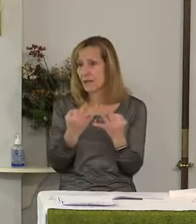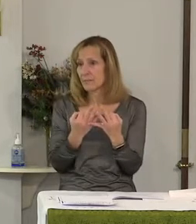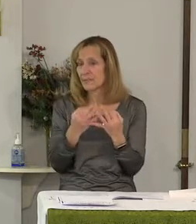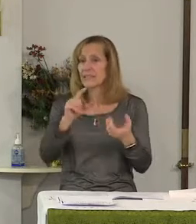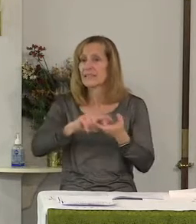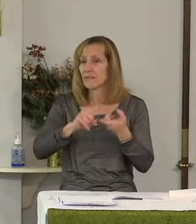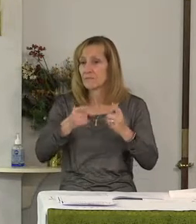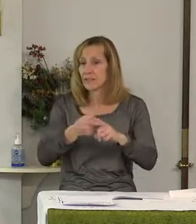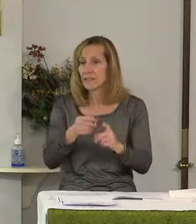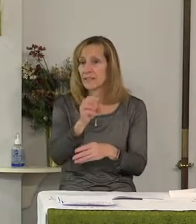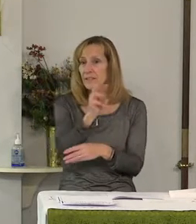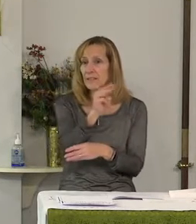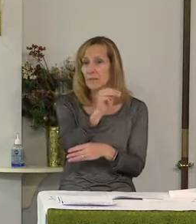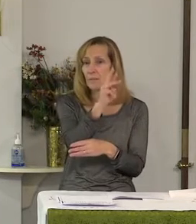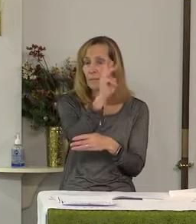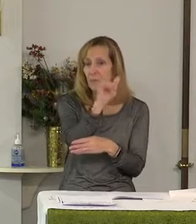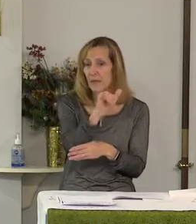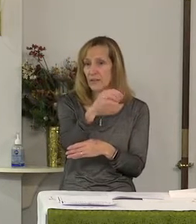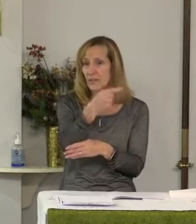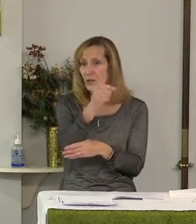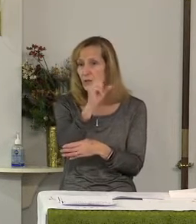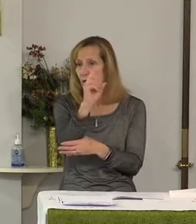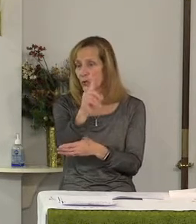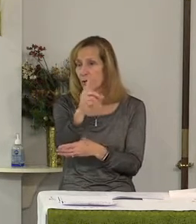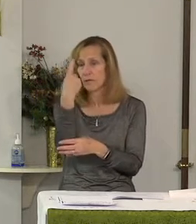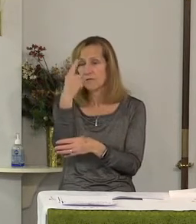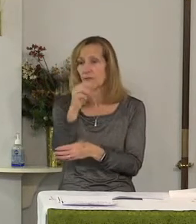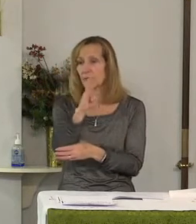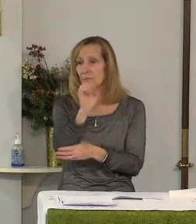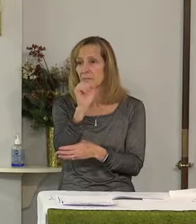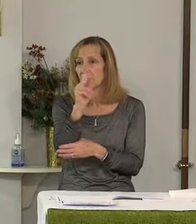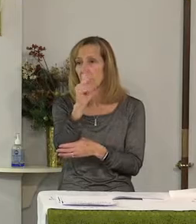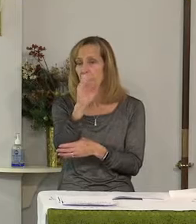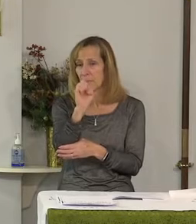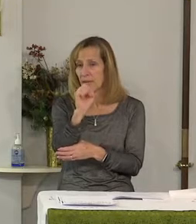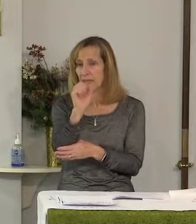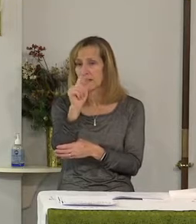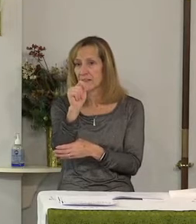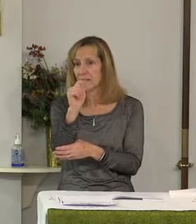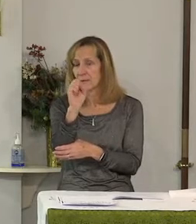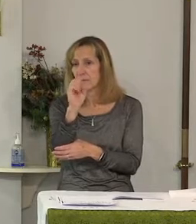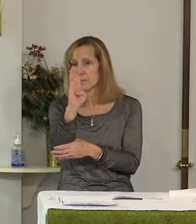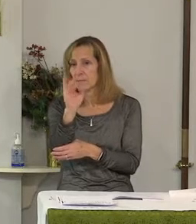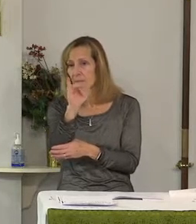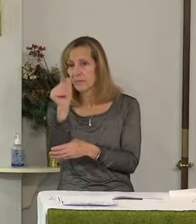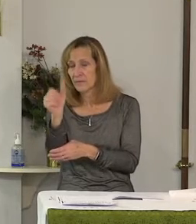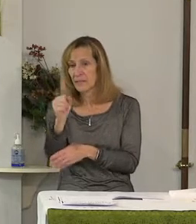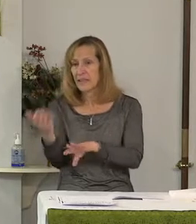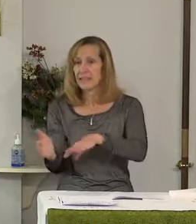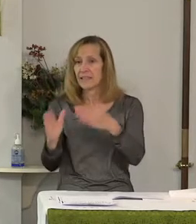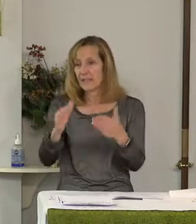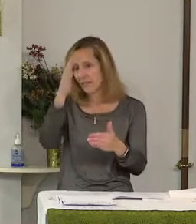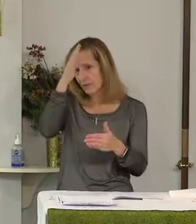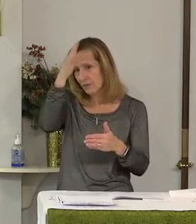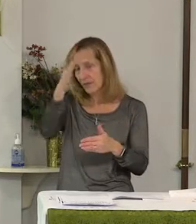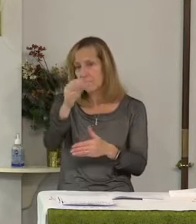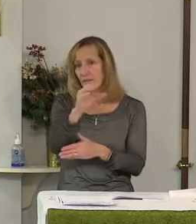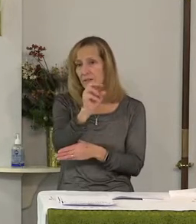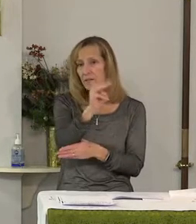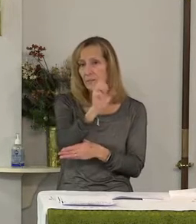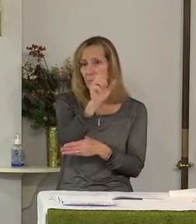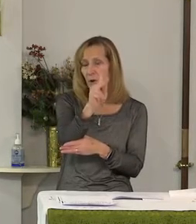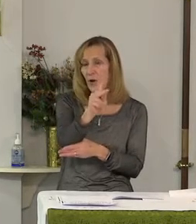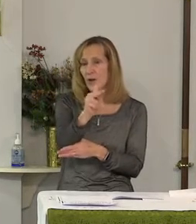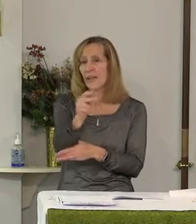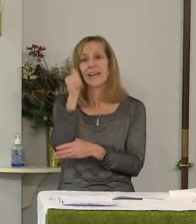and friends of Mary Good, for Blake Tobias and his family at the death of his grandfather Mark and his aunt